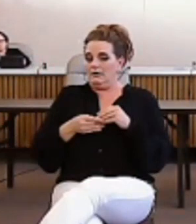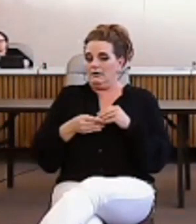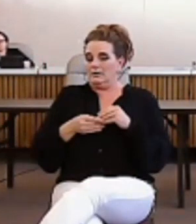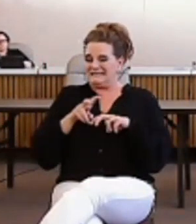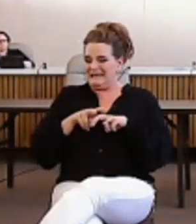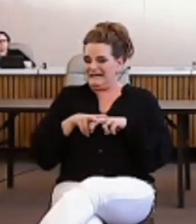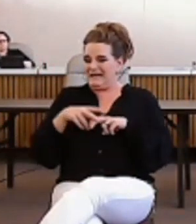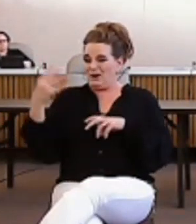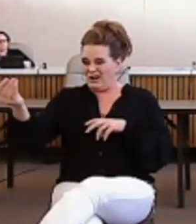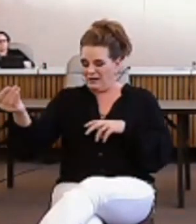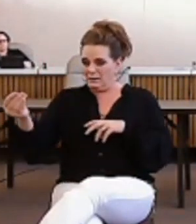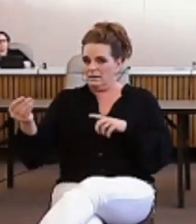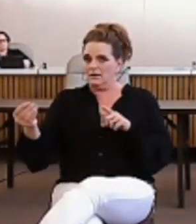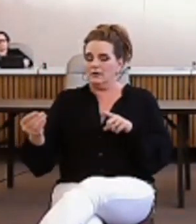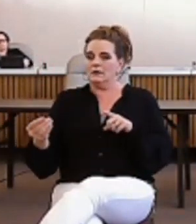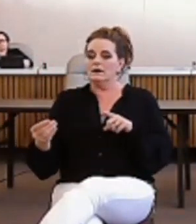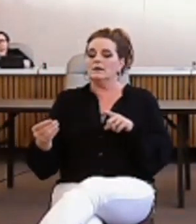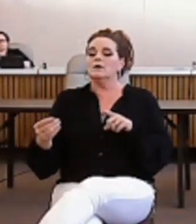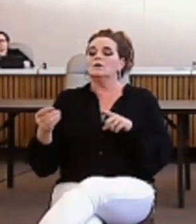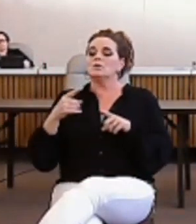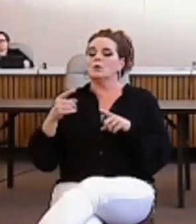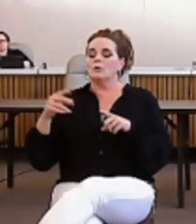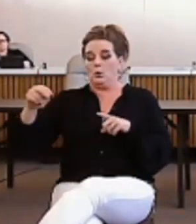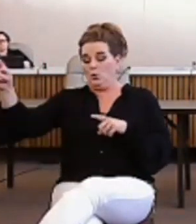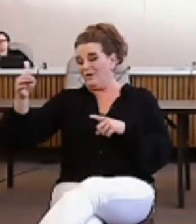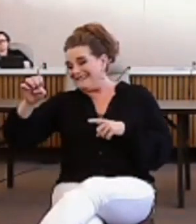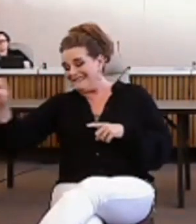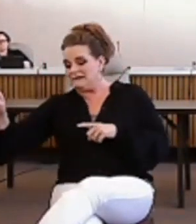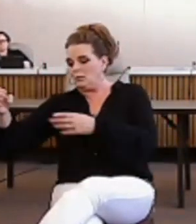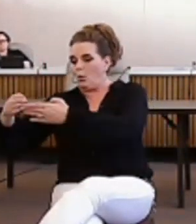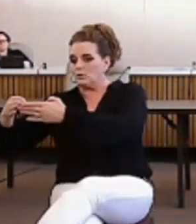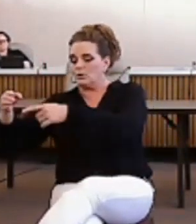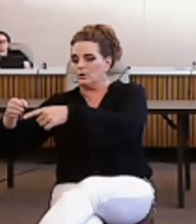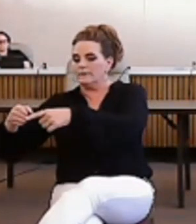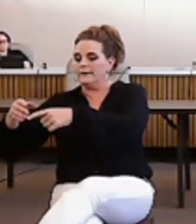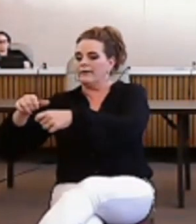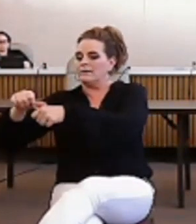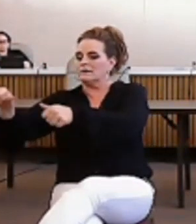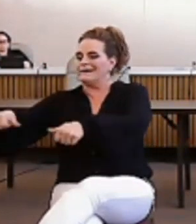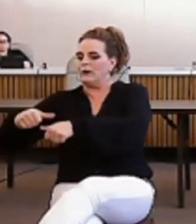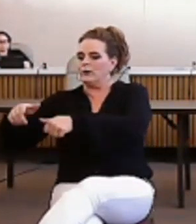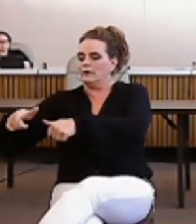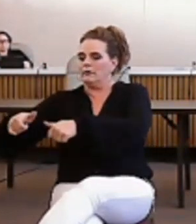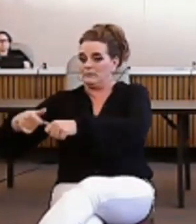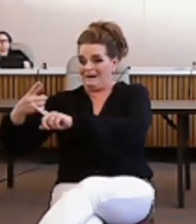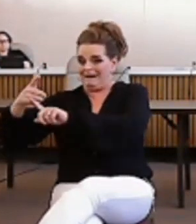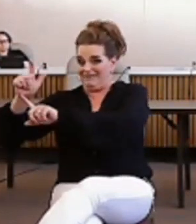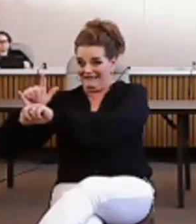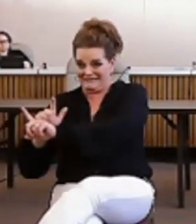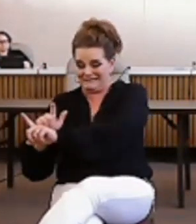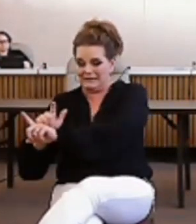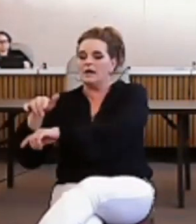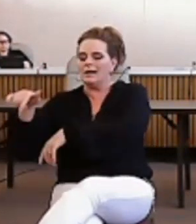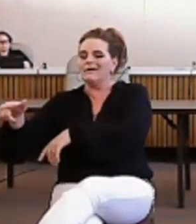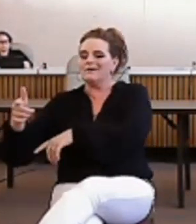future, there's a concrete pad to the northeast corner, right next to the area that is being leased. And then that's what